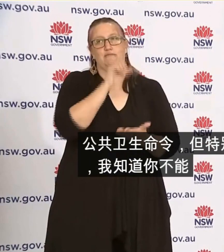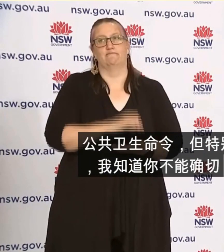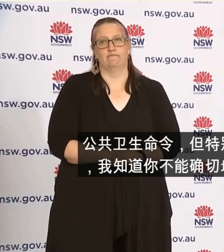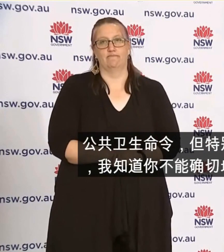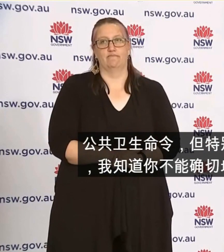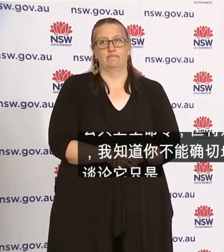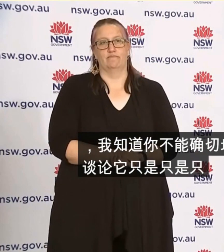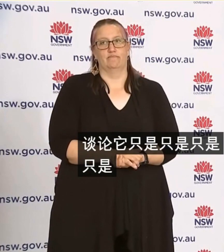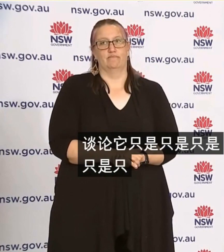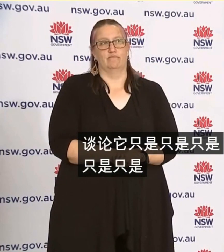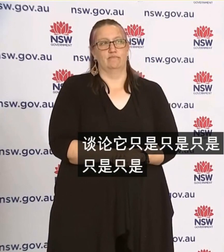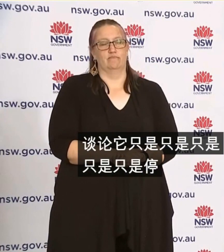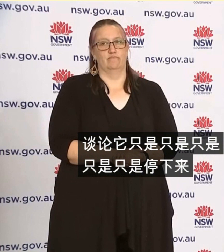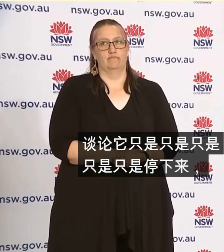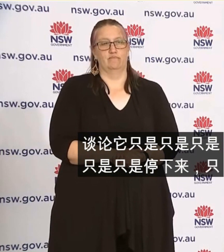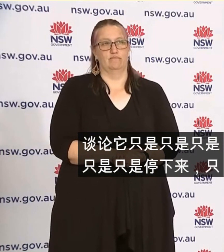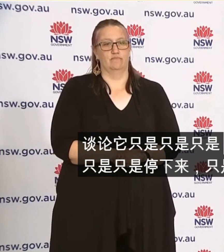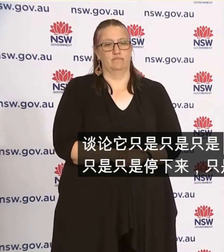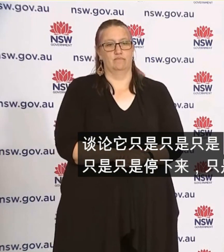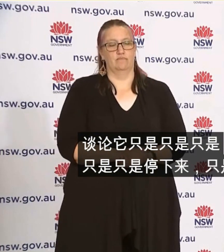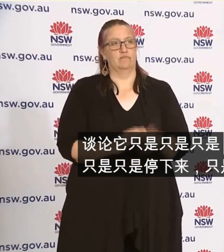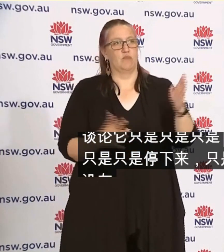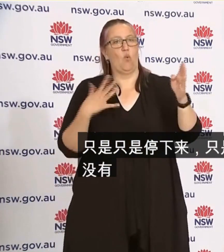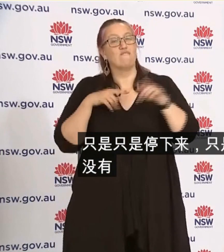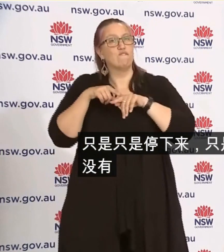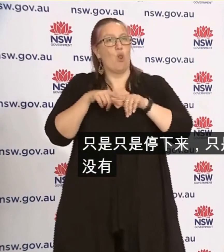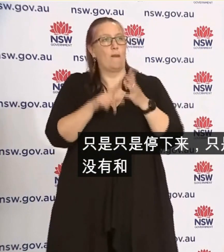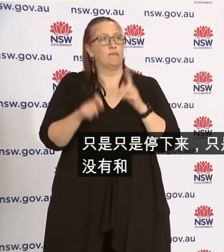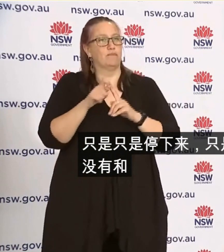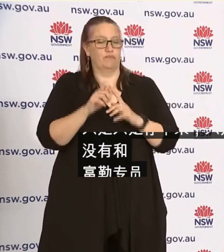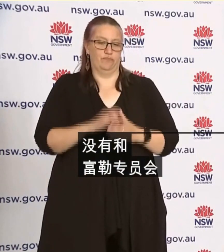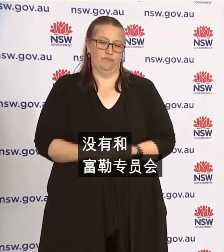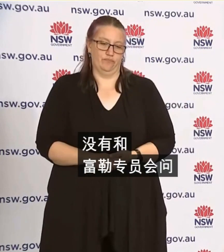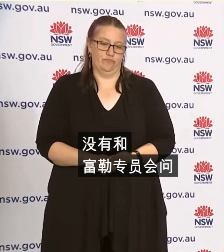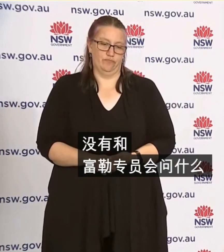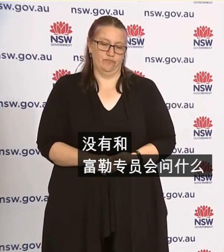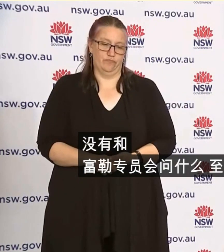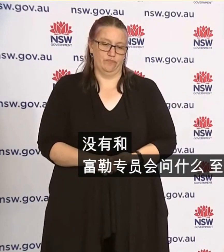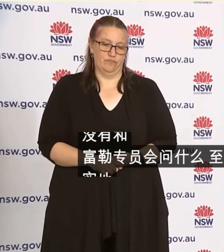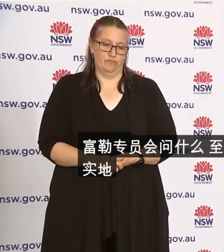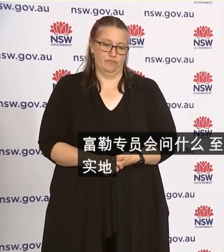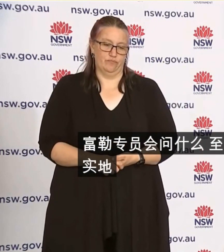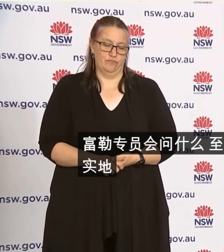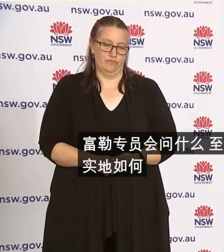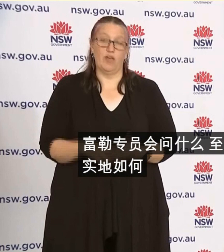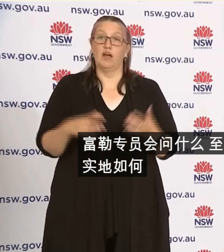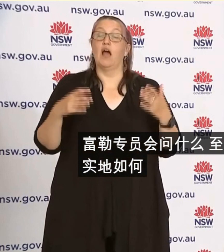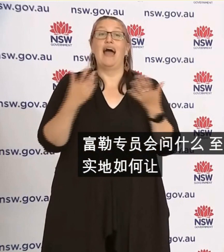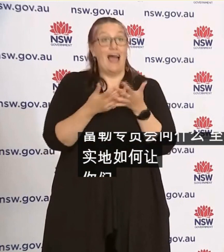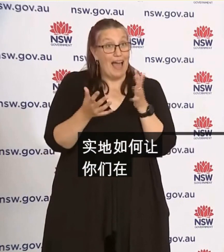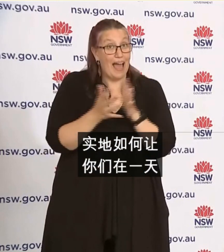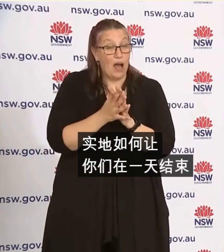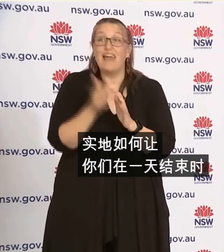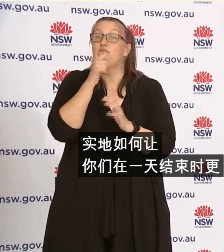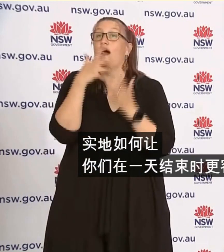know you can't talk to exactly what it, just to follow up on that, without talking to what Commissioner Fuller is going to ask for, how on the ground is it going to make it